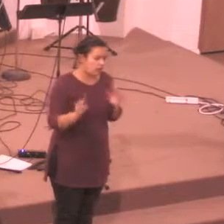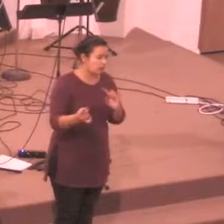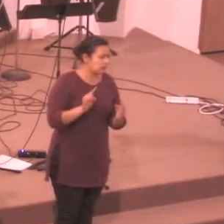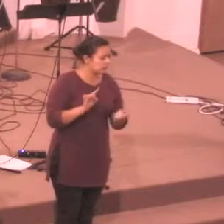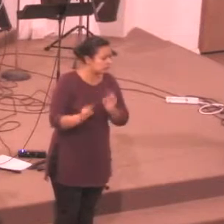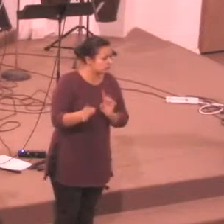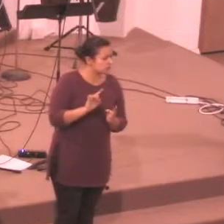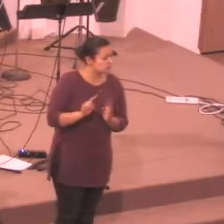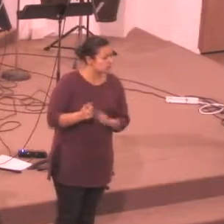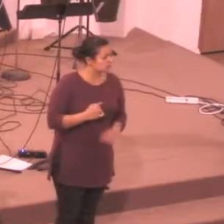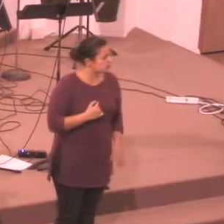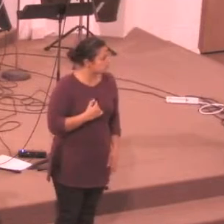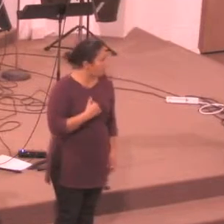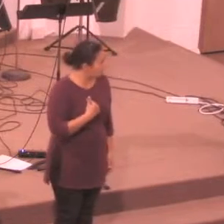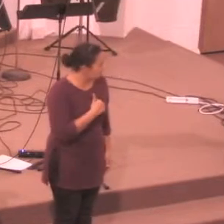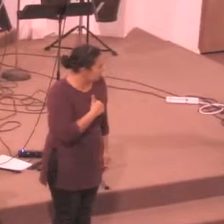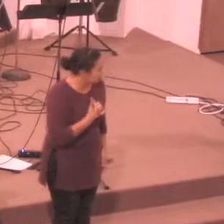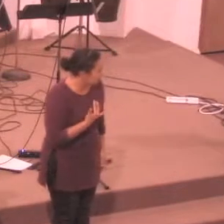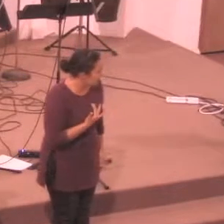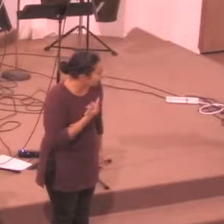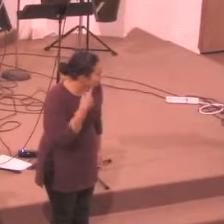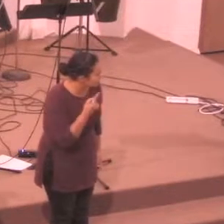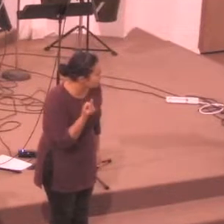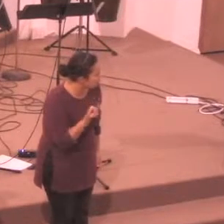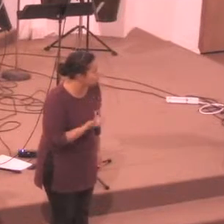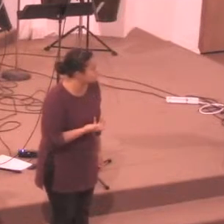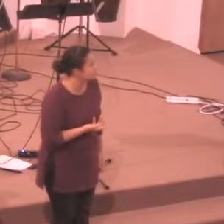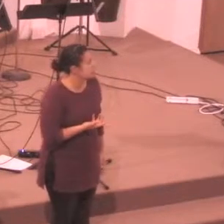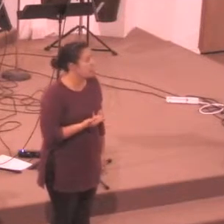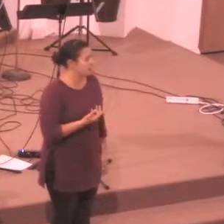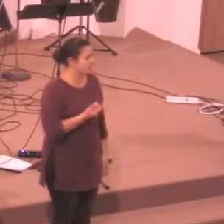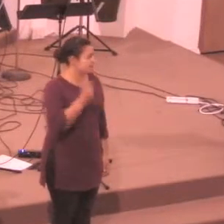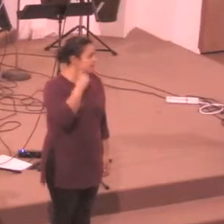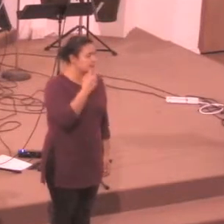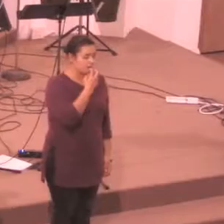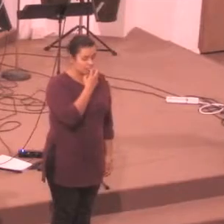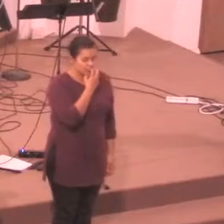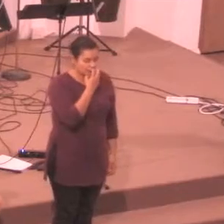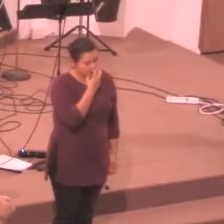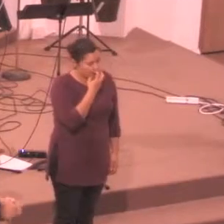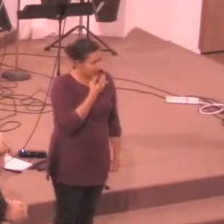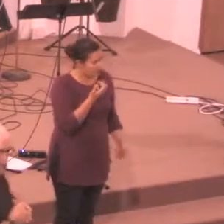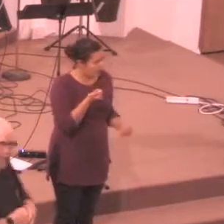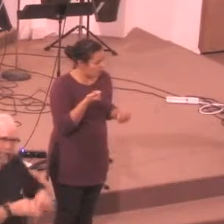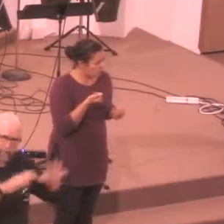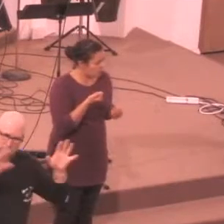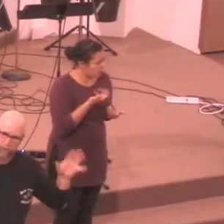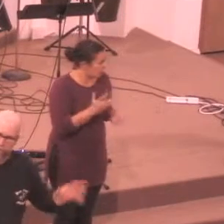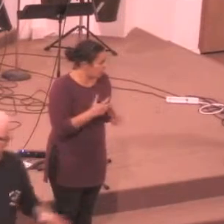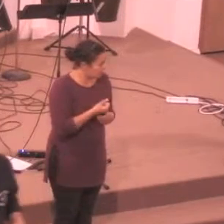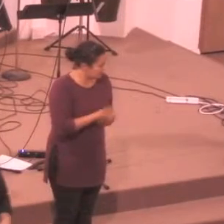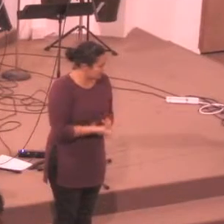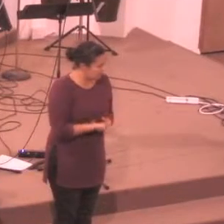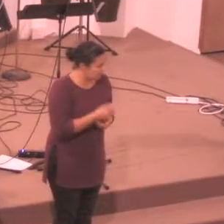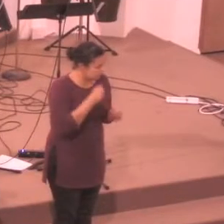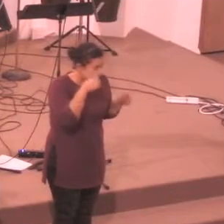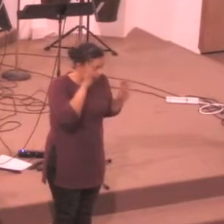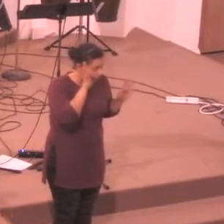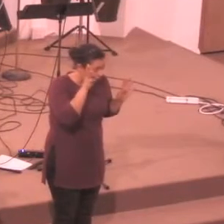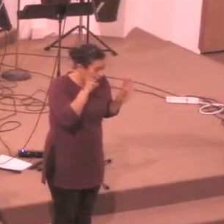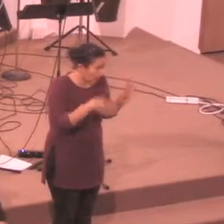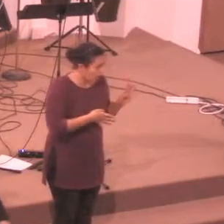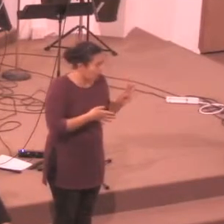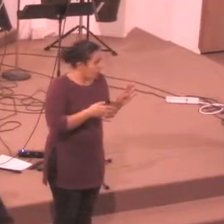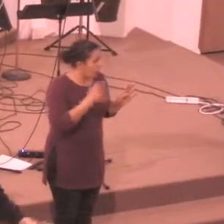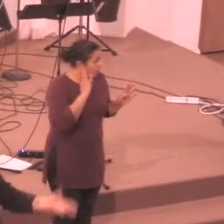wonder if they're waiting for somebody. Then all of a sudden they come on the thing and says, don't want to freak anybody out, but the lights are all going to go out. We need to shut the